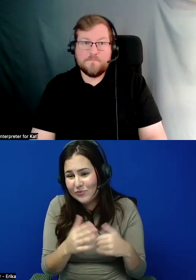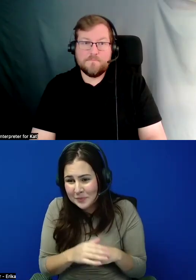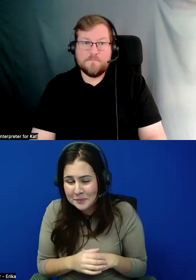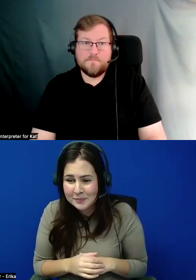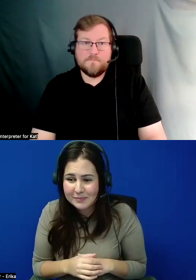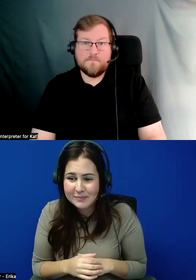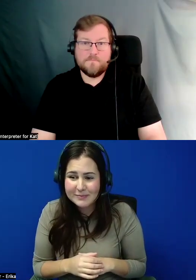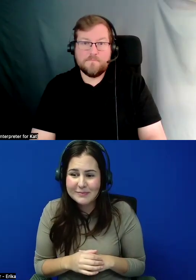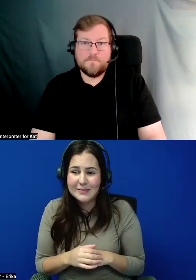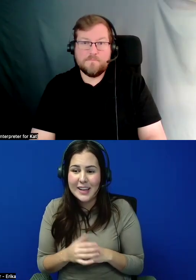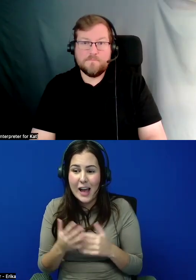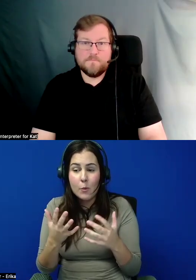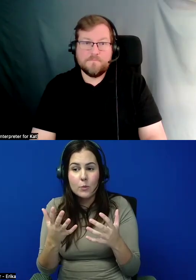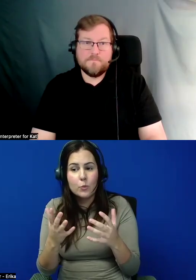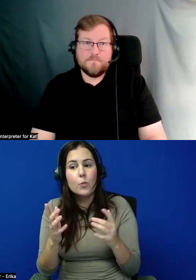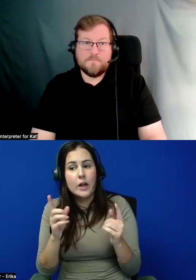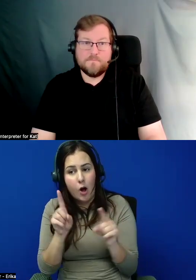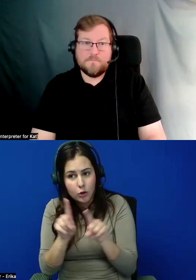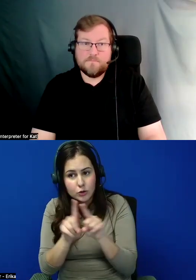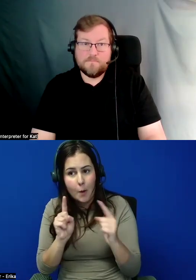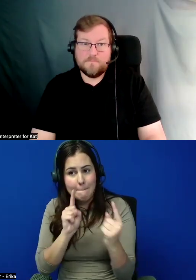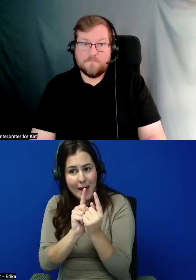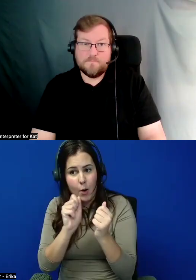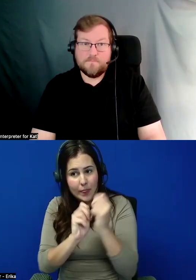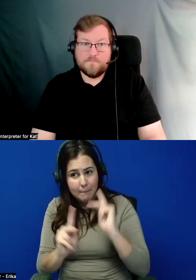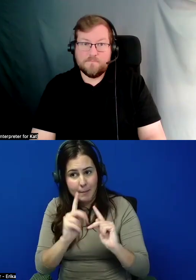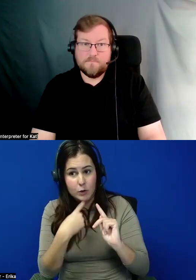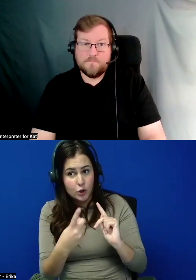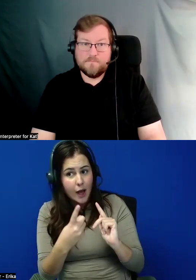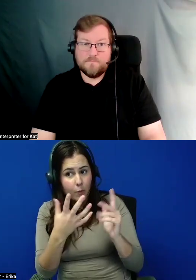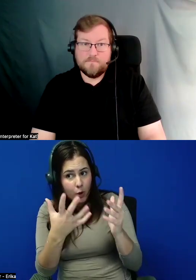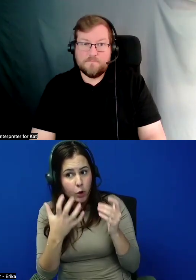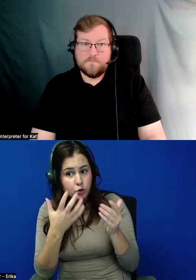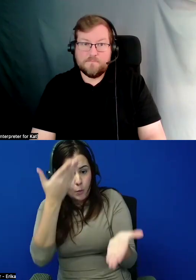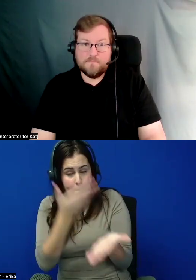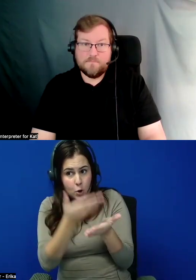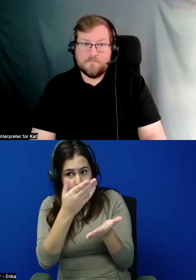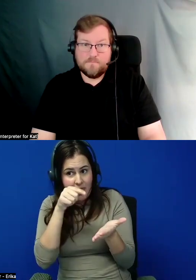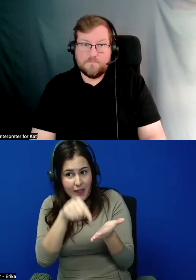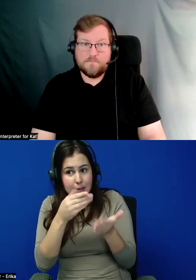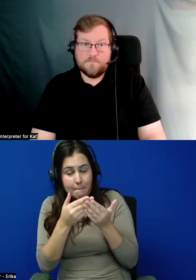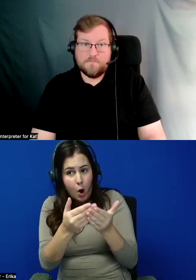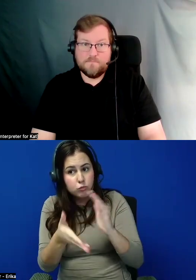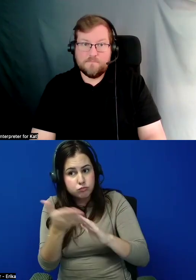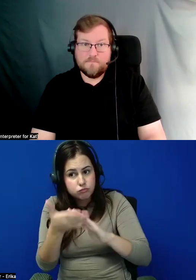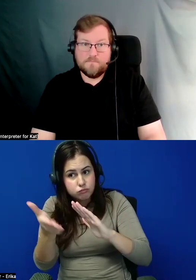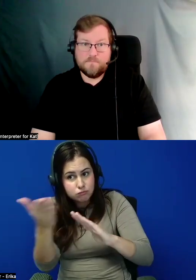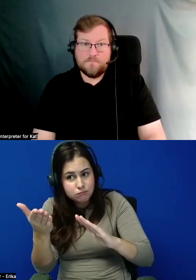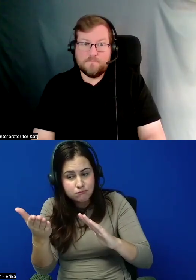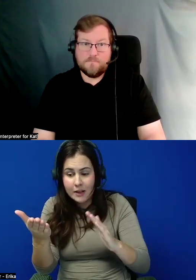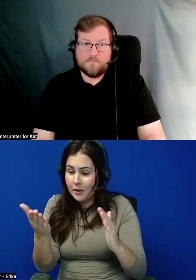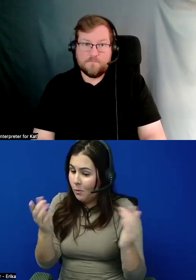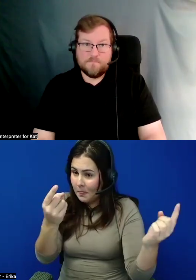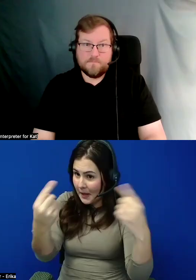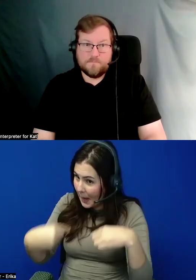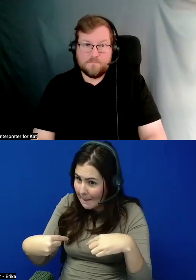prove that this boat will move because it was pretty beat up. And so they came, and it took like an hour to